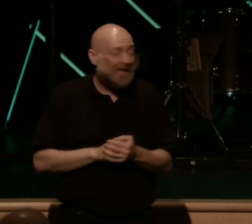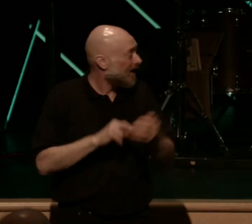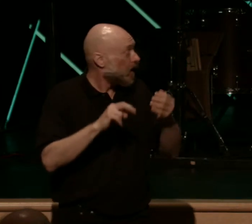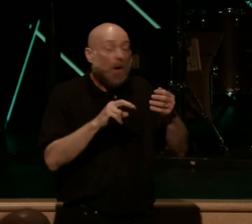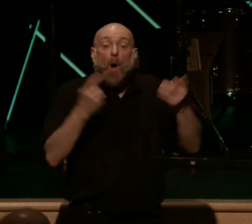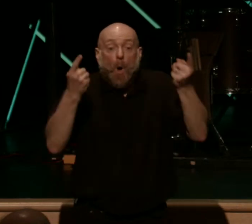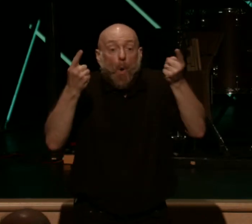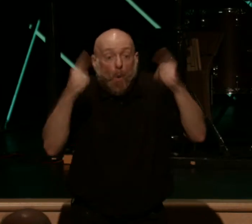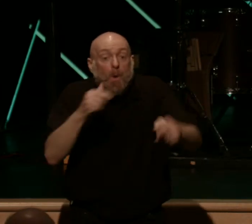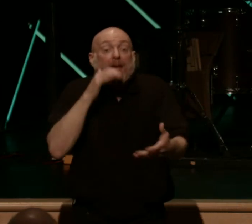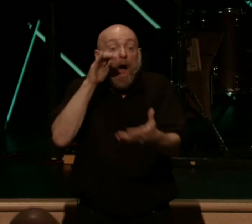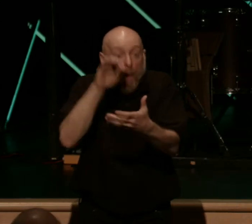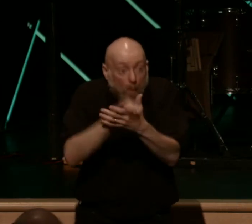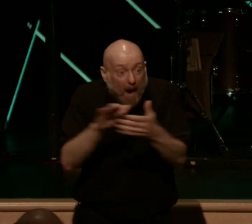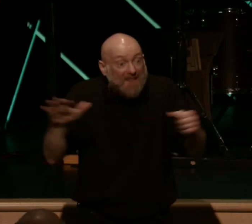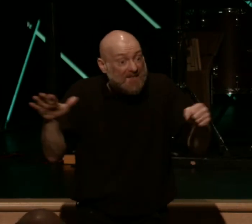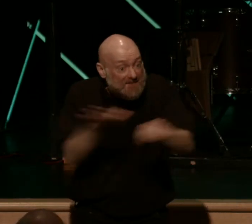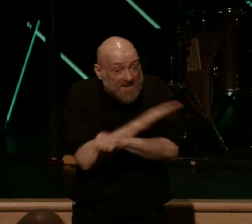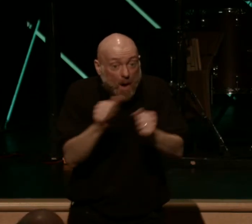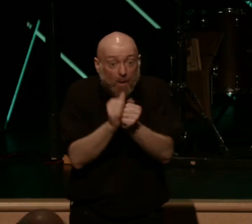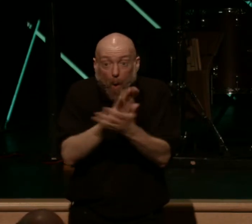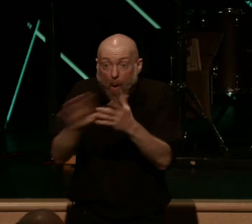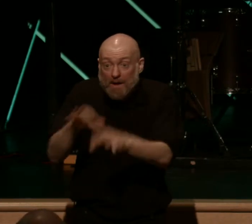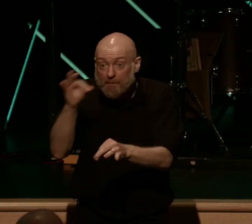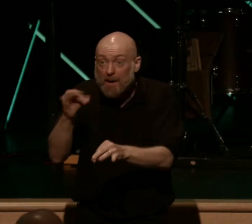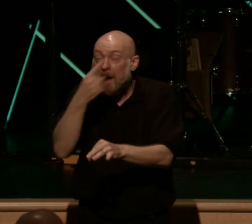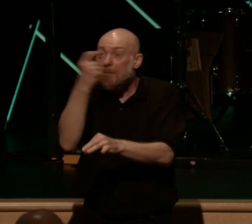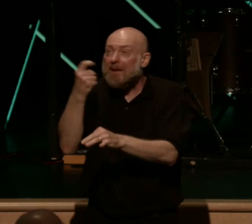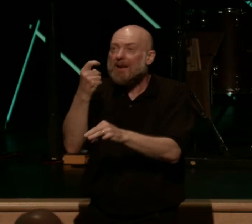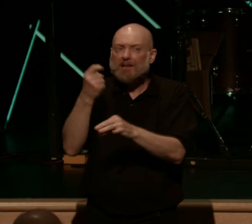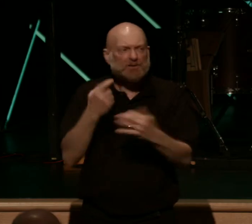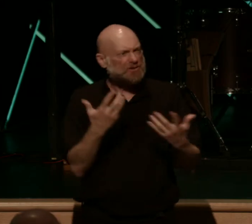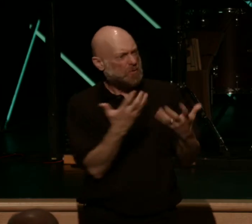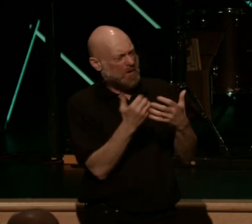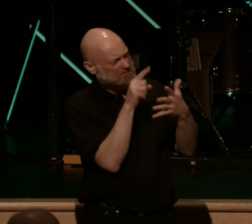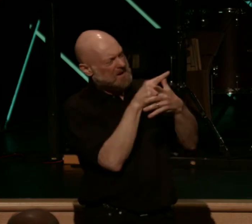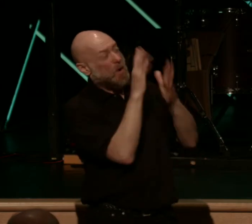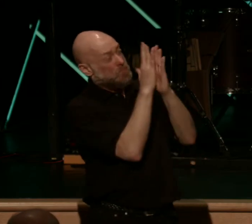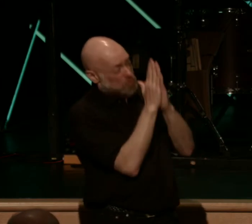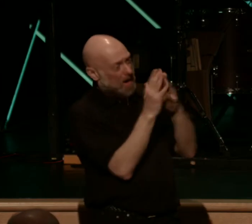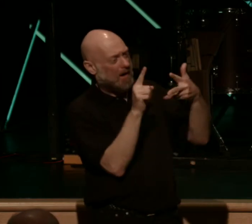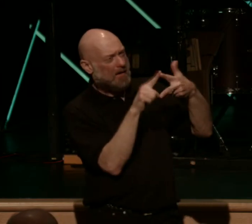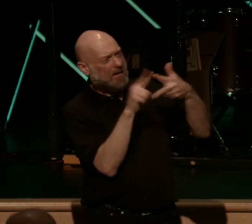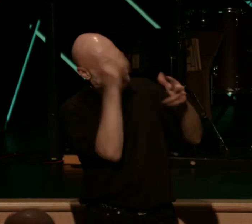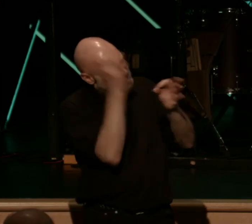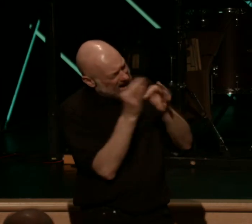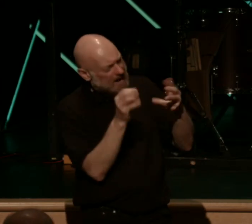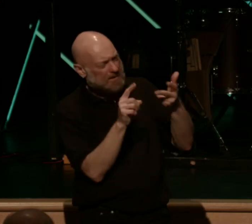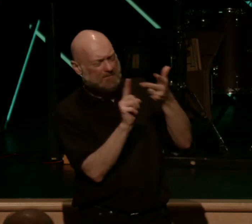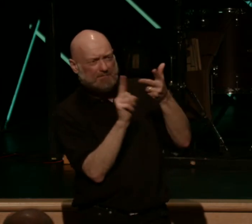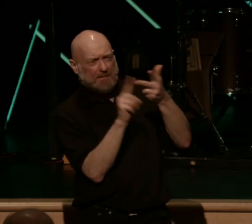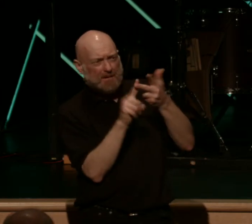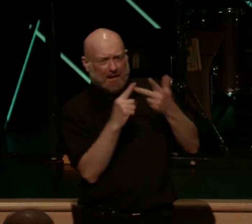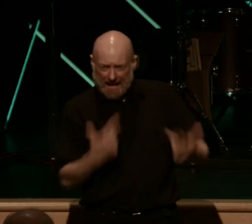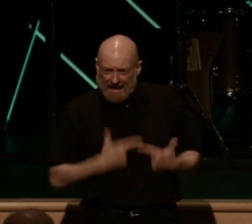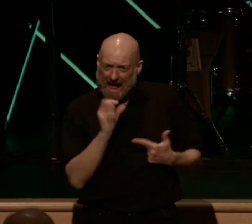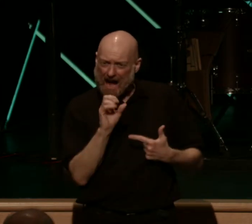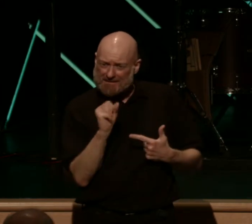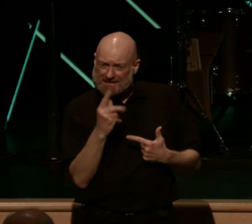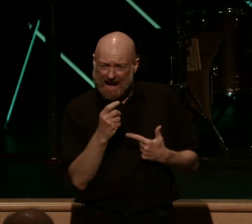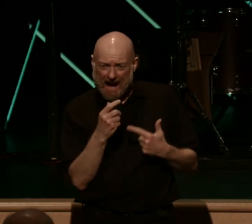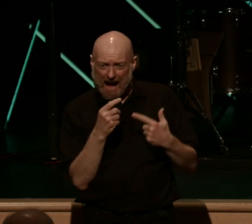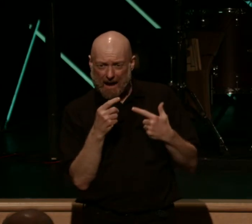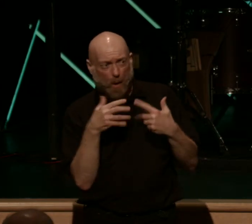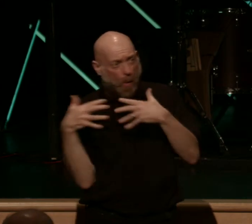when a wife is filled with the Spirit because she is pursuing a lifestyle of prayer, a lifestyle of faith, and a lifestyle of war against